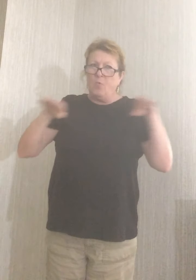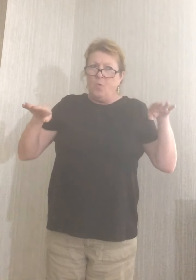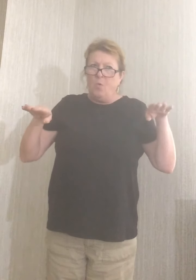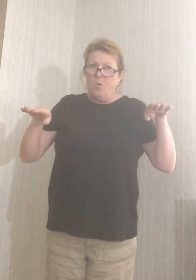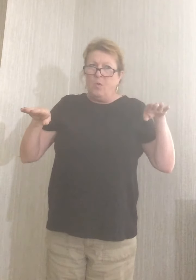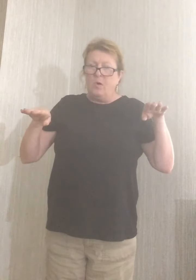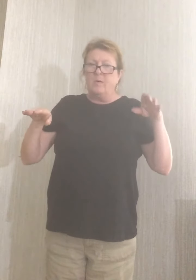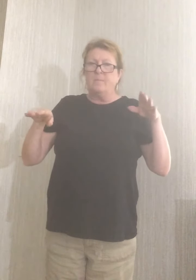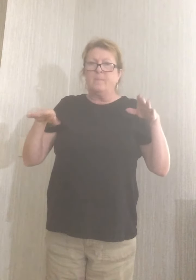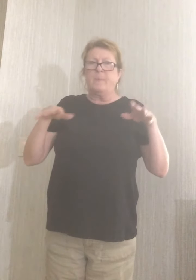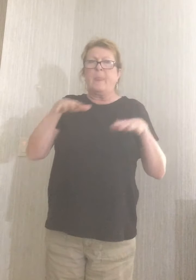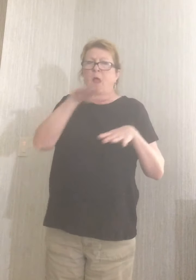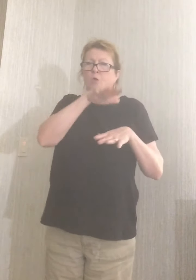running along the walls.